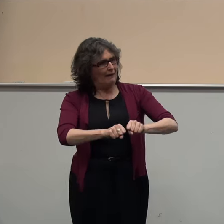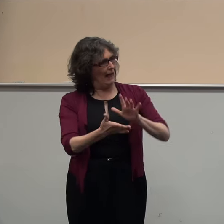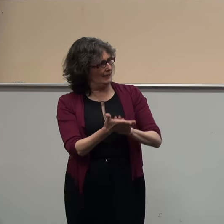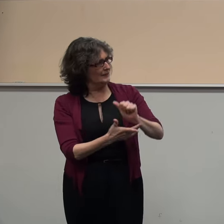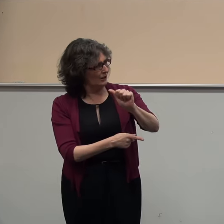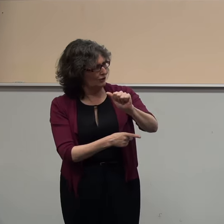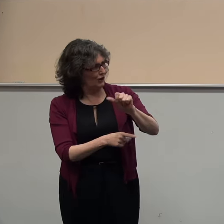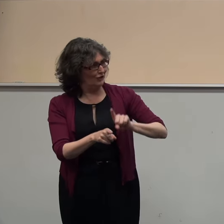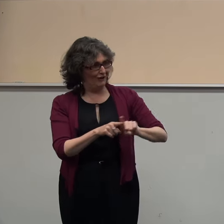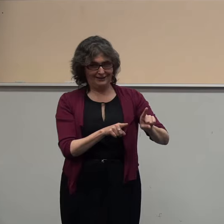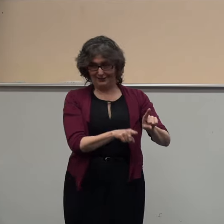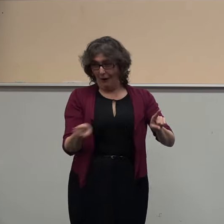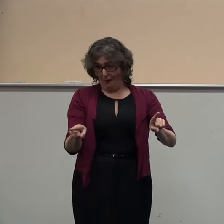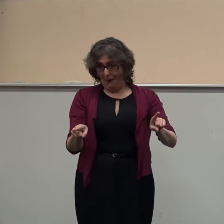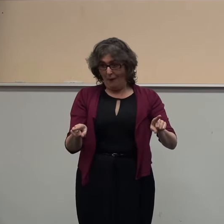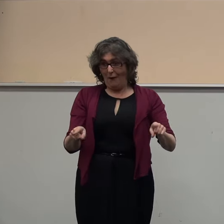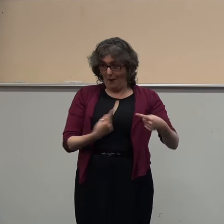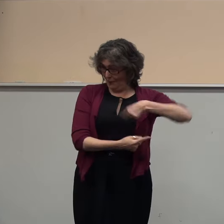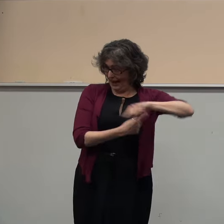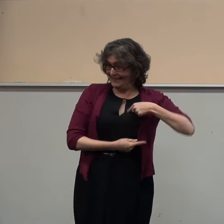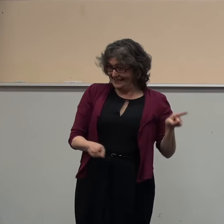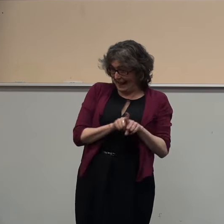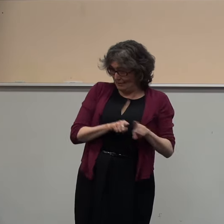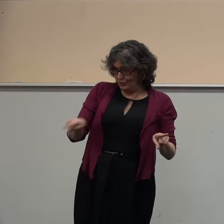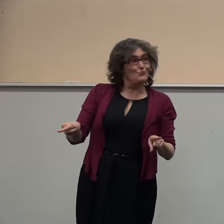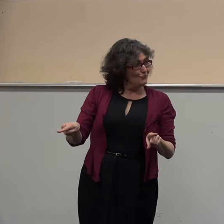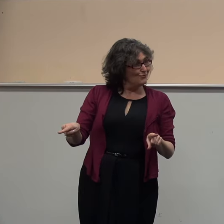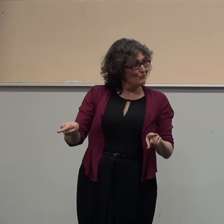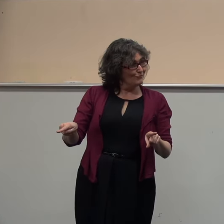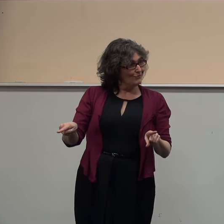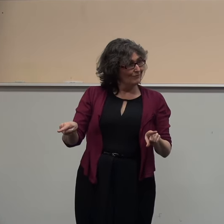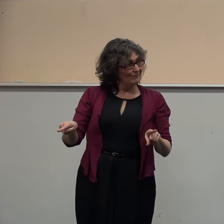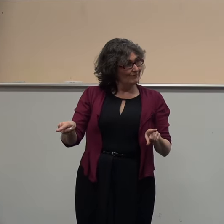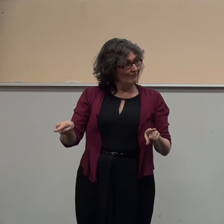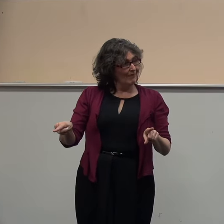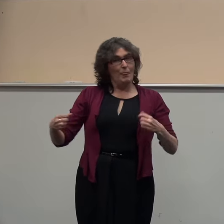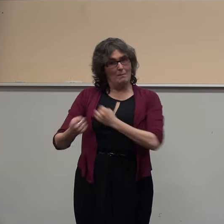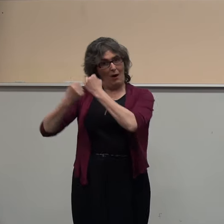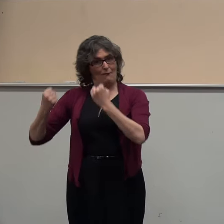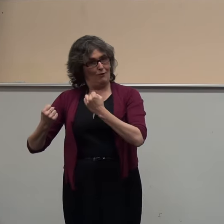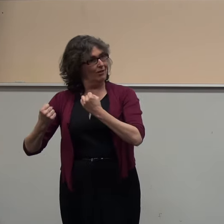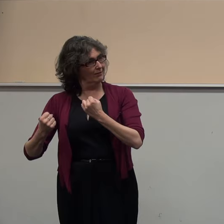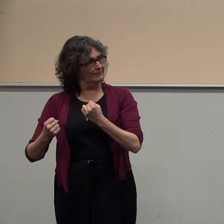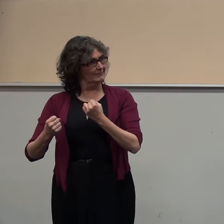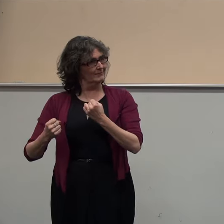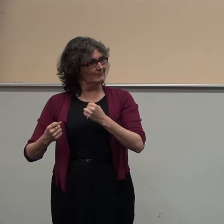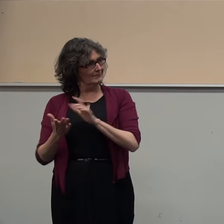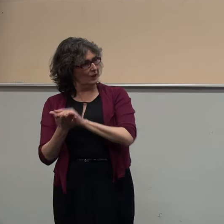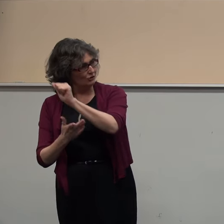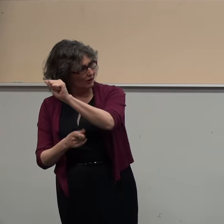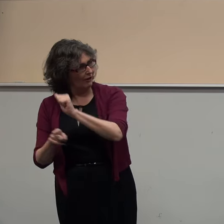majority group. And I think to go down that route risks criticism and risks getting into muddy waters